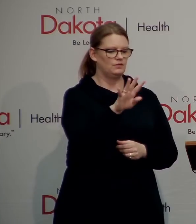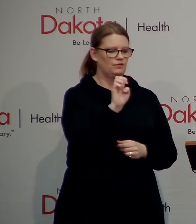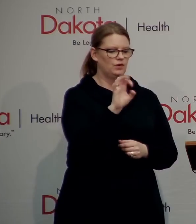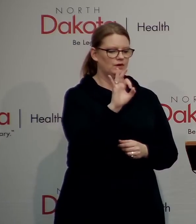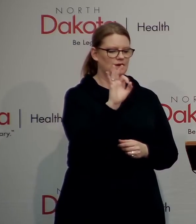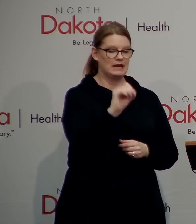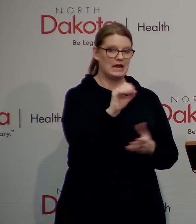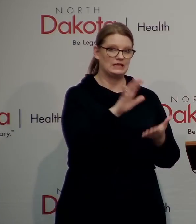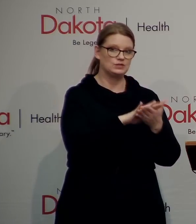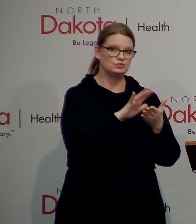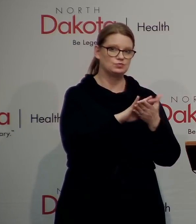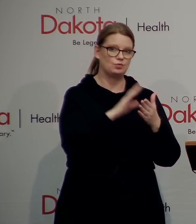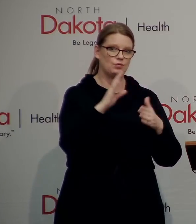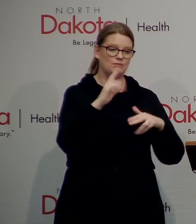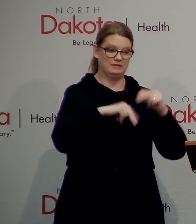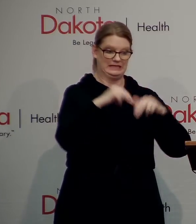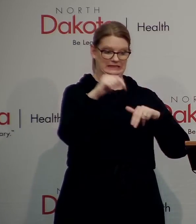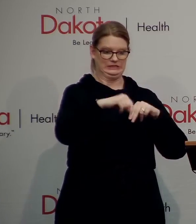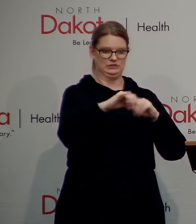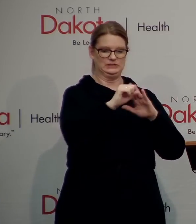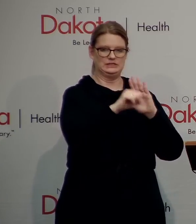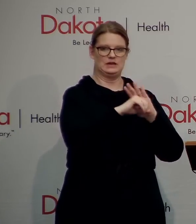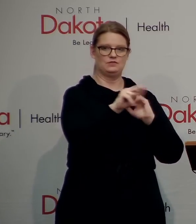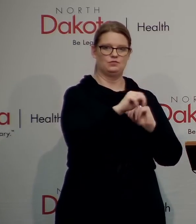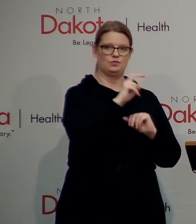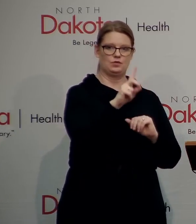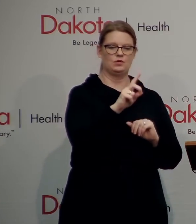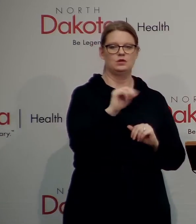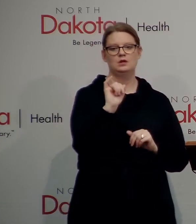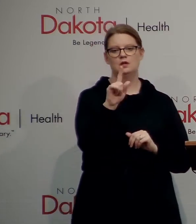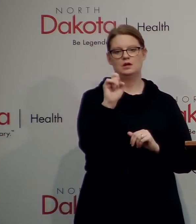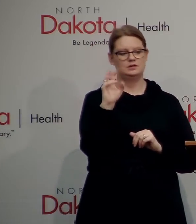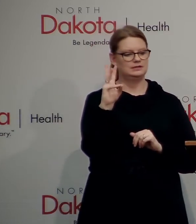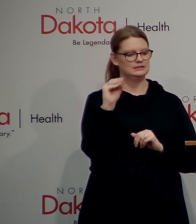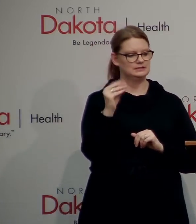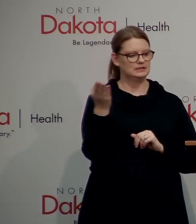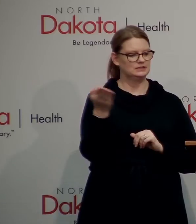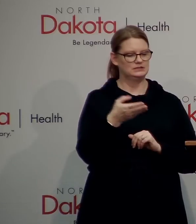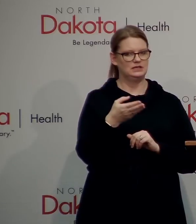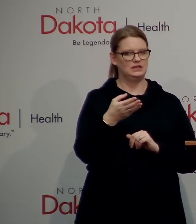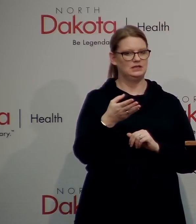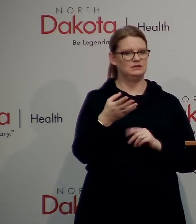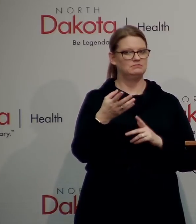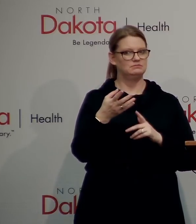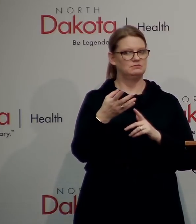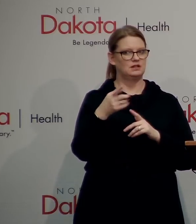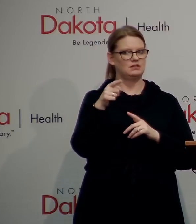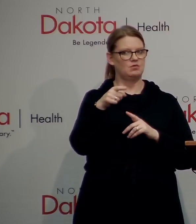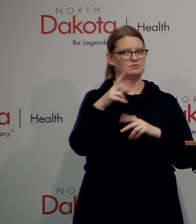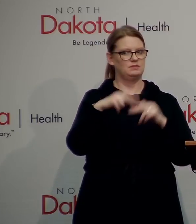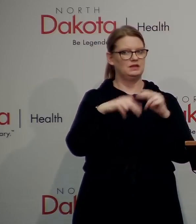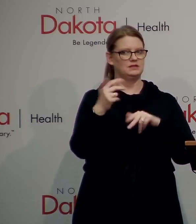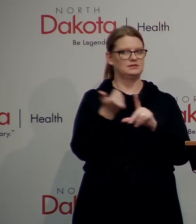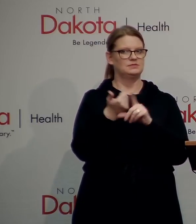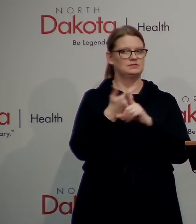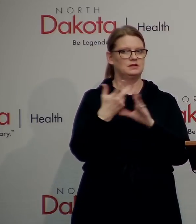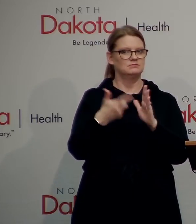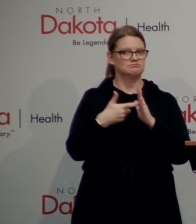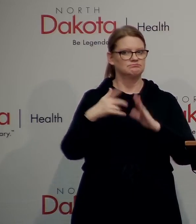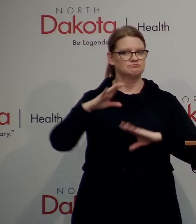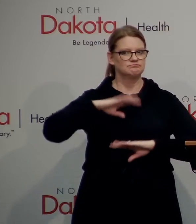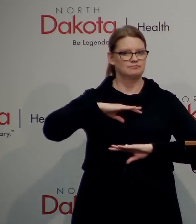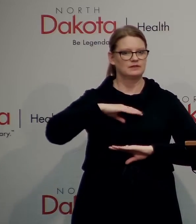490 school buildings in the state of North Dakota. 160 of those buildings qualify. The criteria set forth by the U.S.